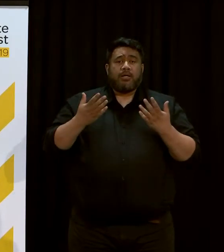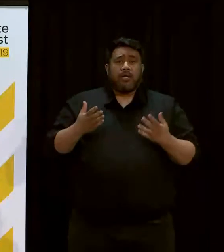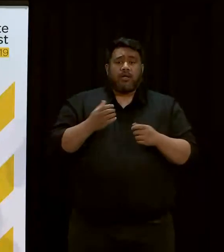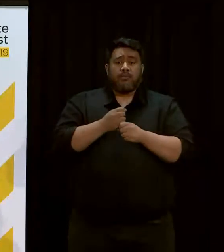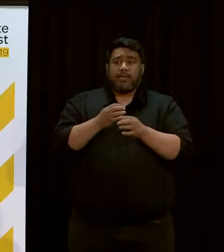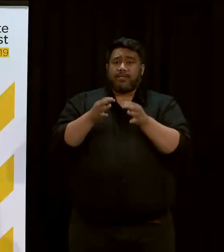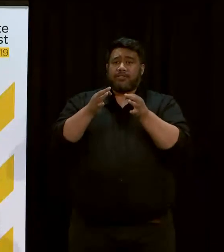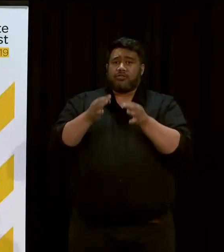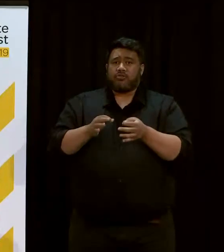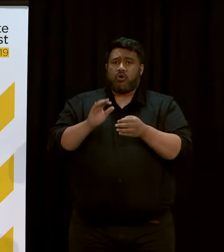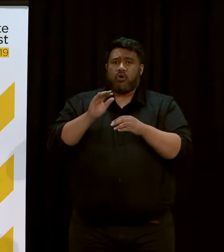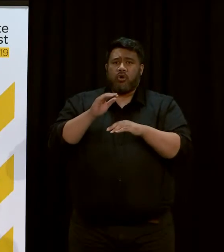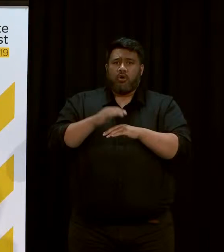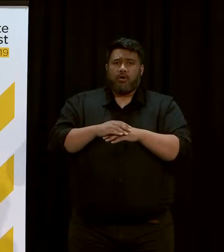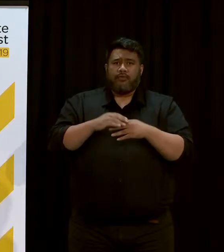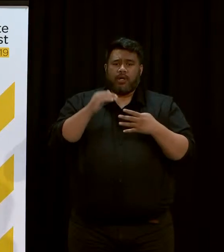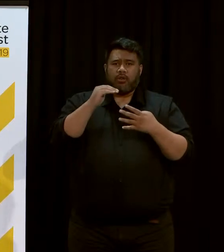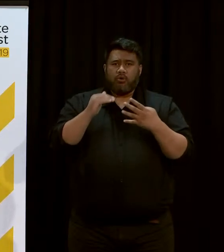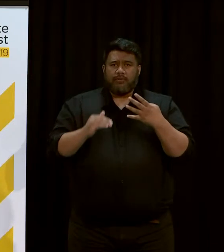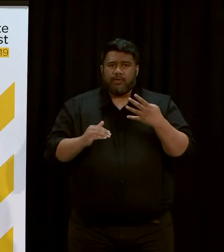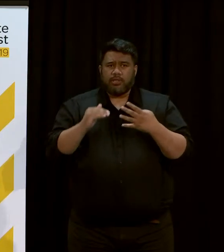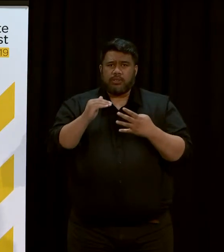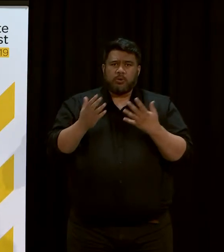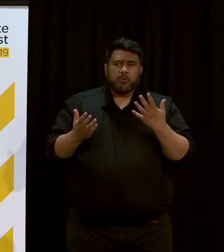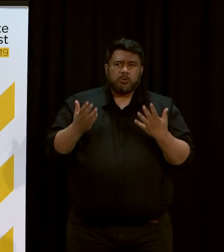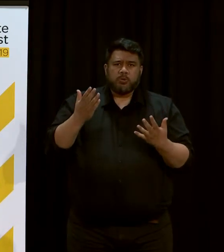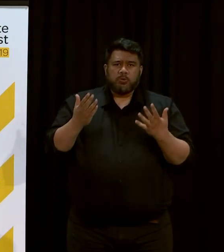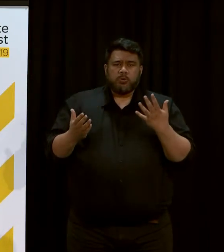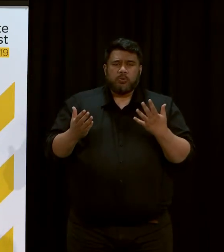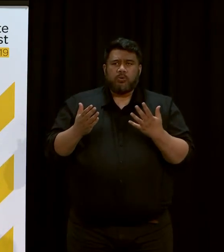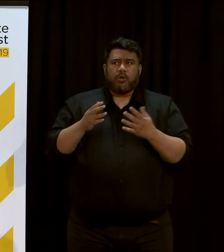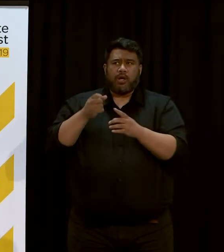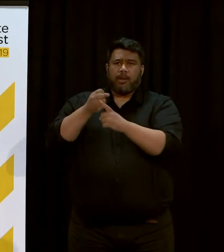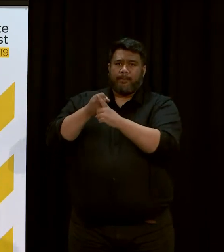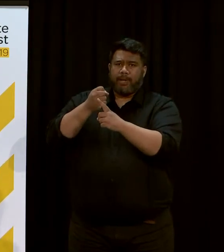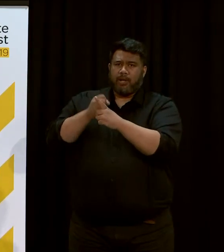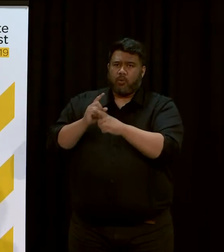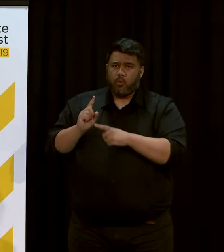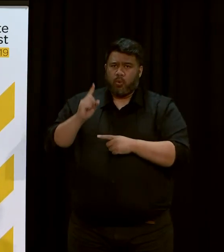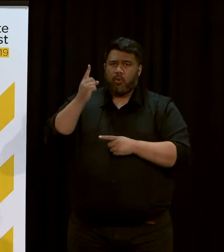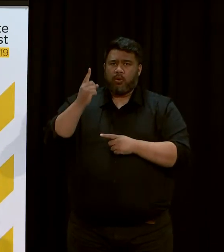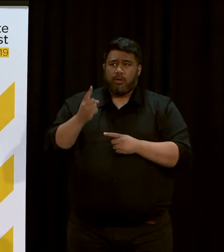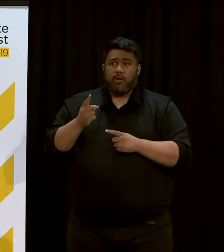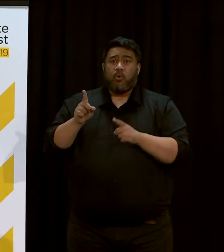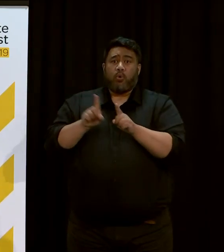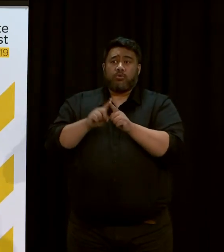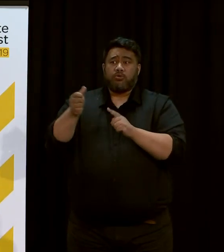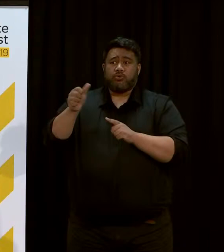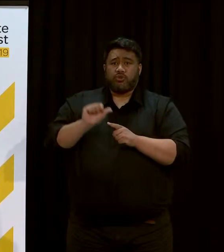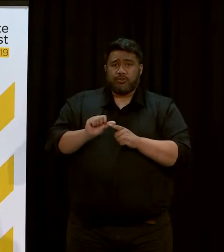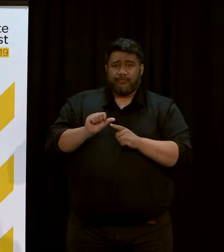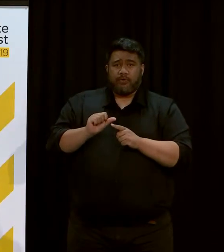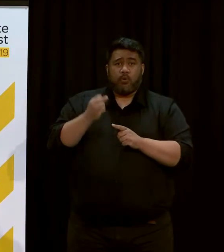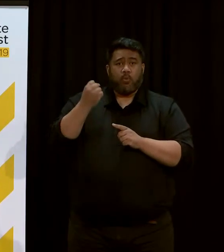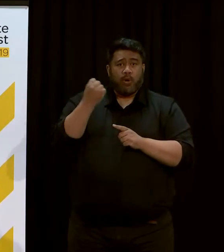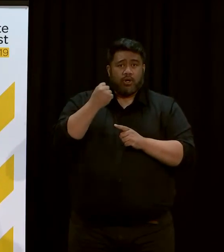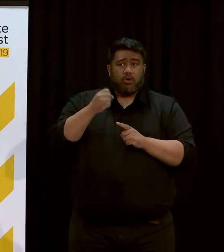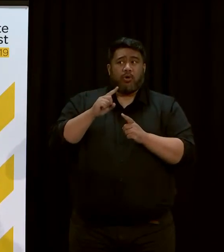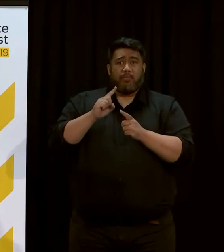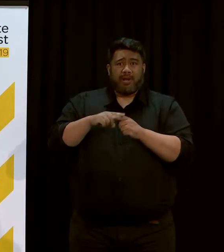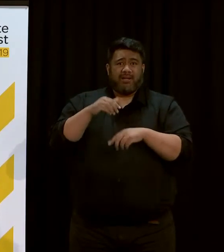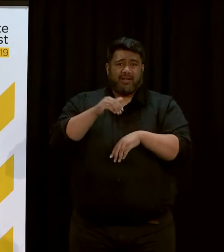can do safely. And this has been primarily affecting Auckland, but also now the Waikato and Northland. We know